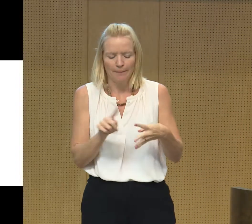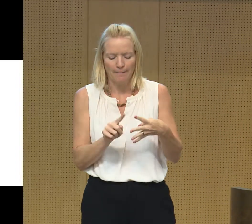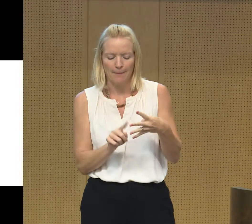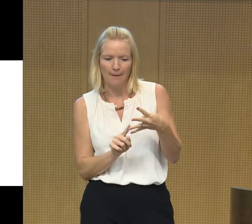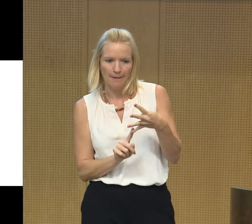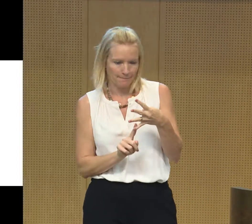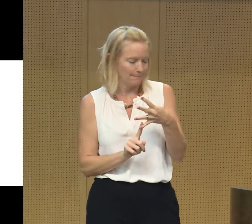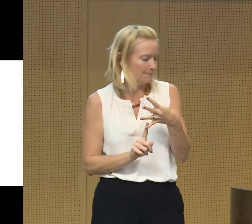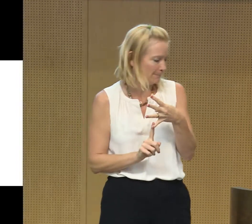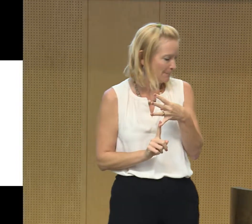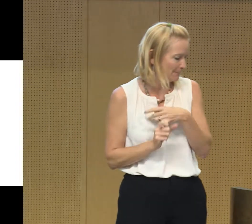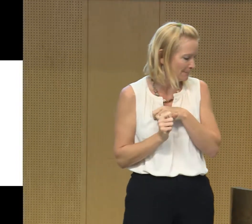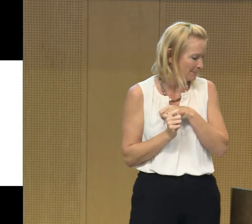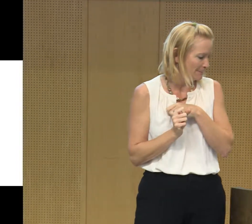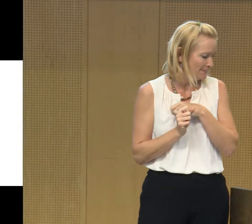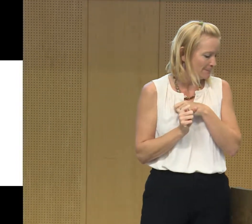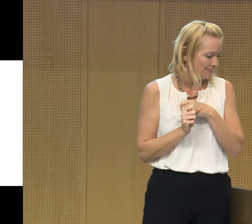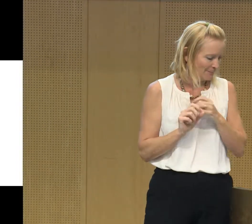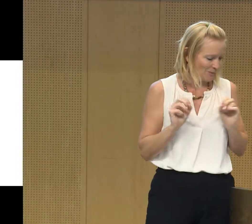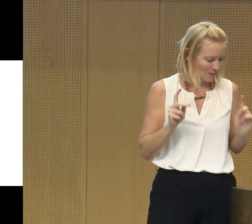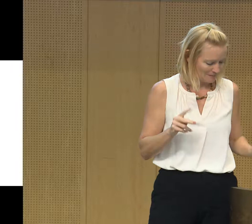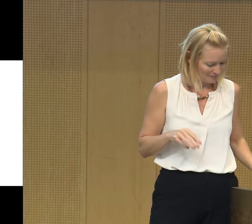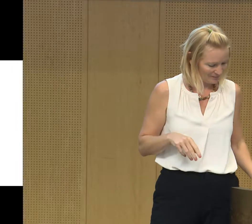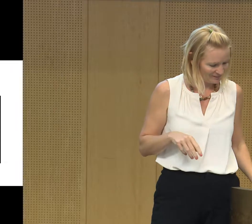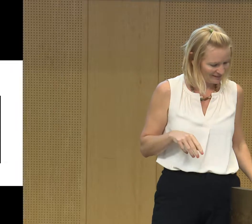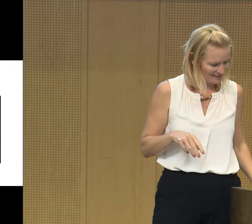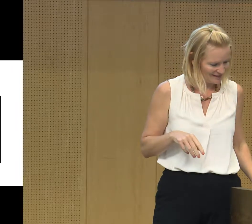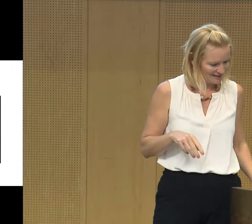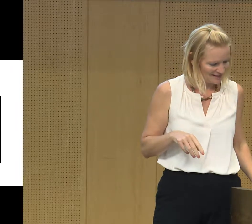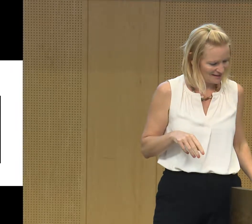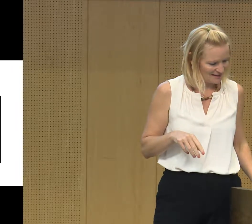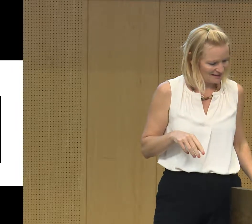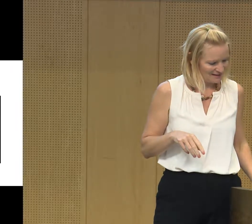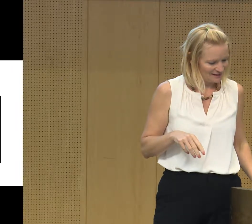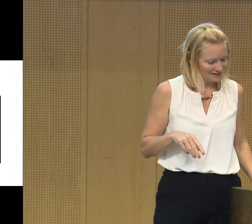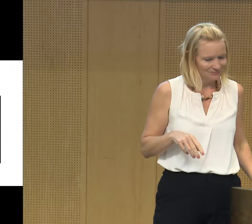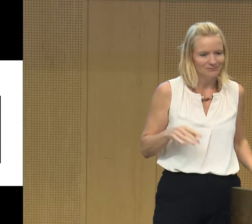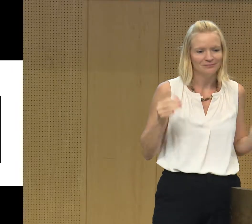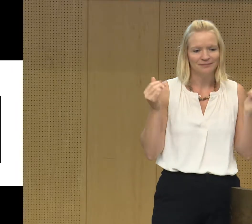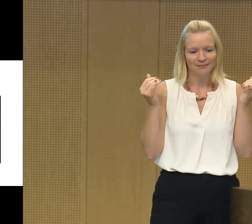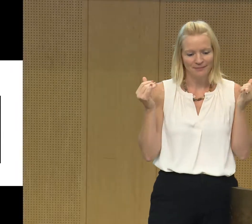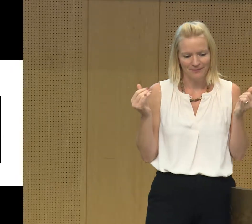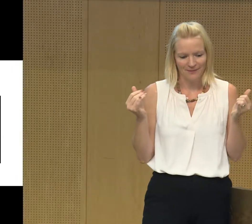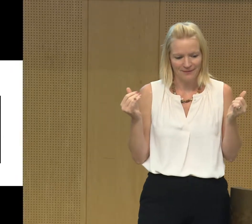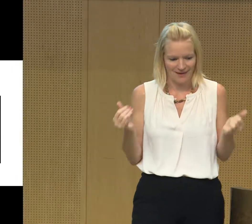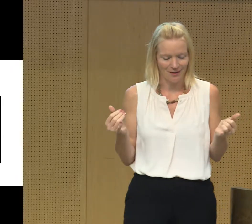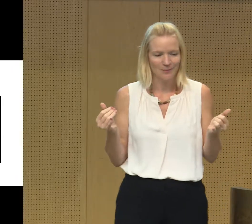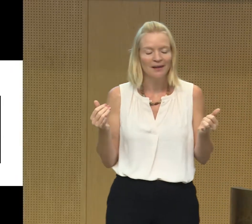I will talk about my 4 eye tracking studies and then some brief discussion.